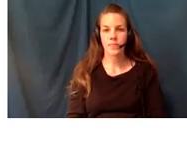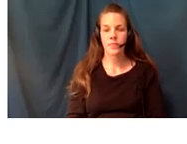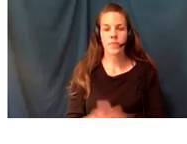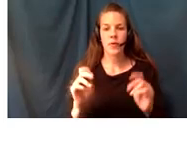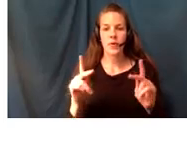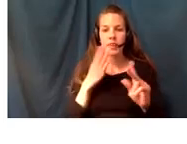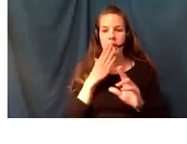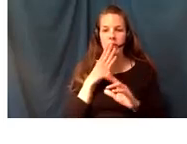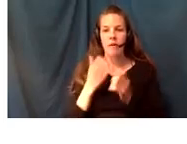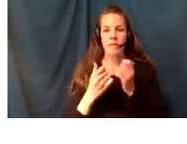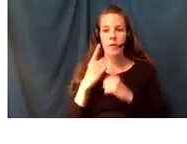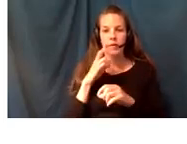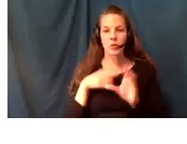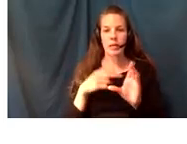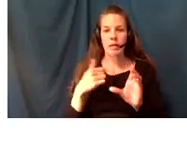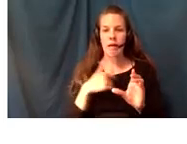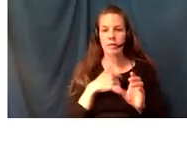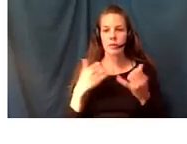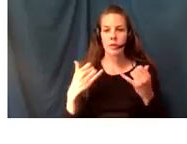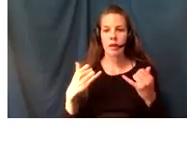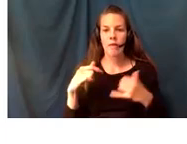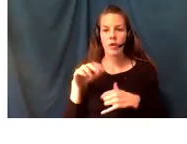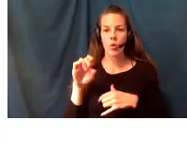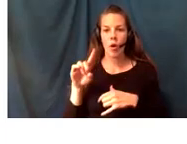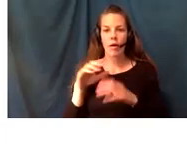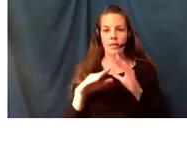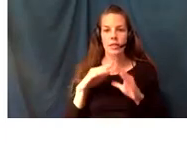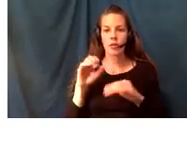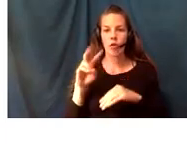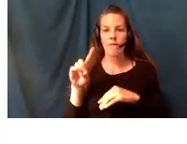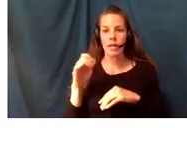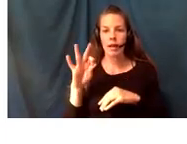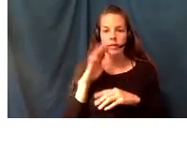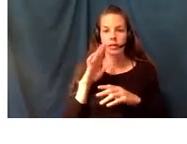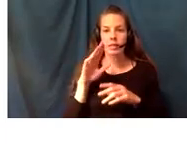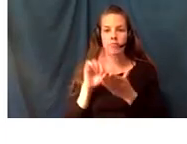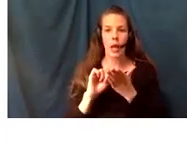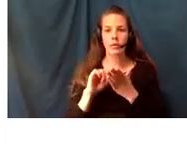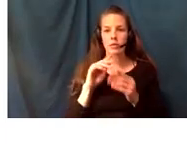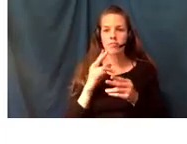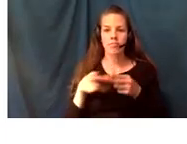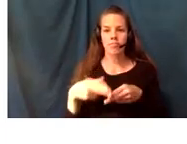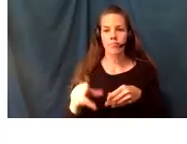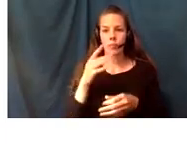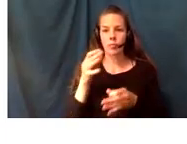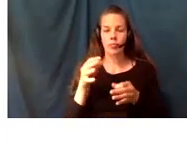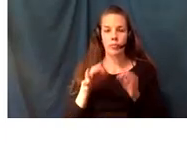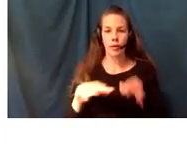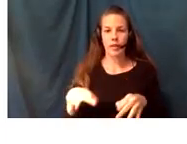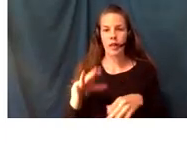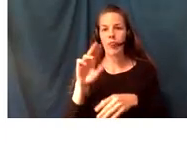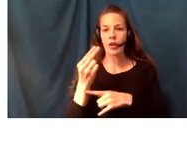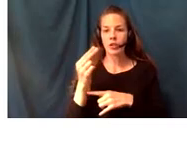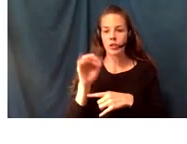Okay, thank you all for joining us today for the Quad Cities COVID-19 press briefing. It is Thursday, June 18th. My name is